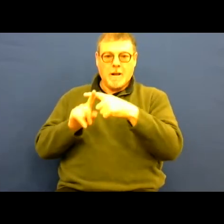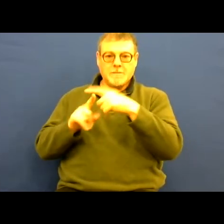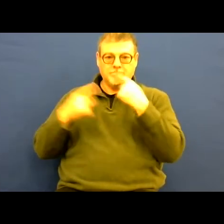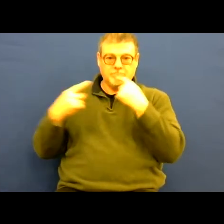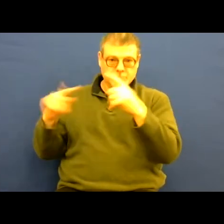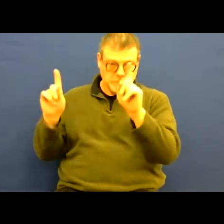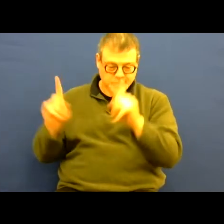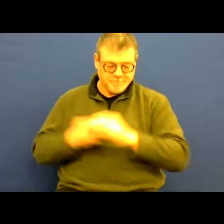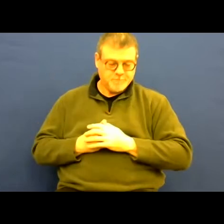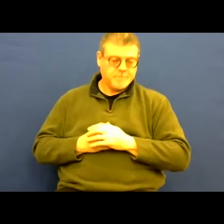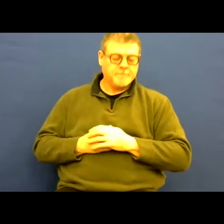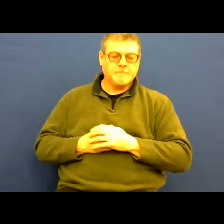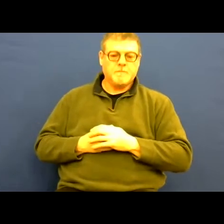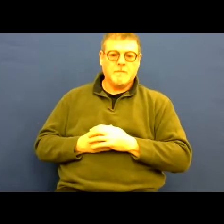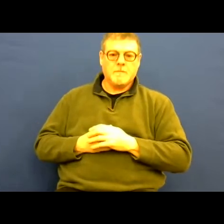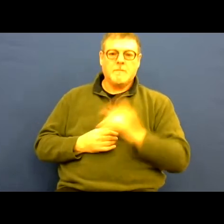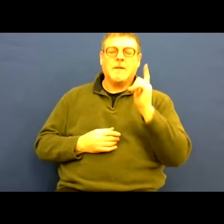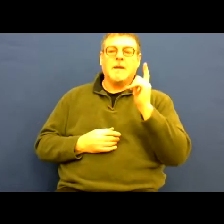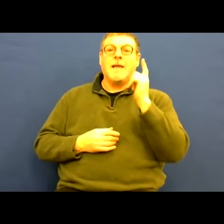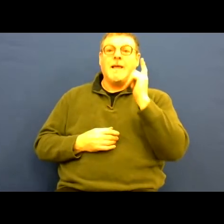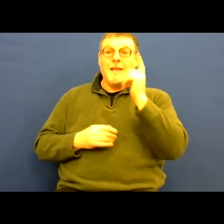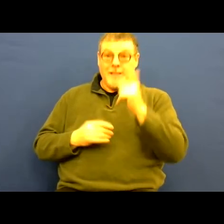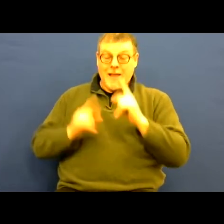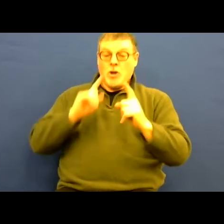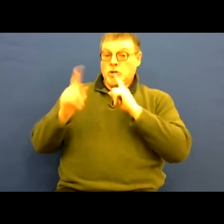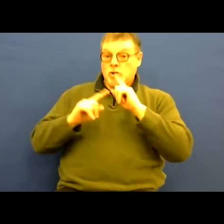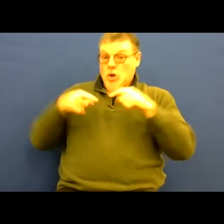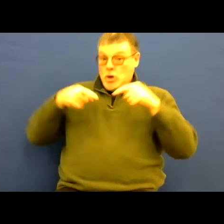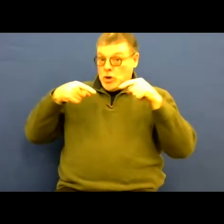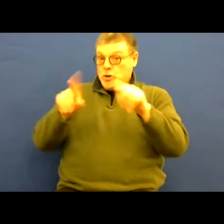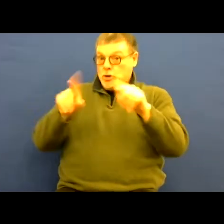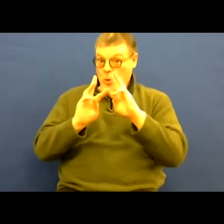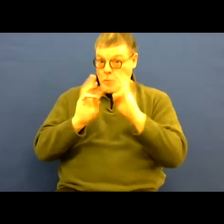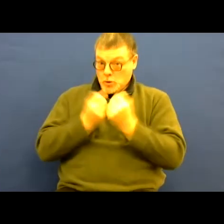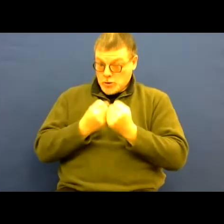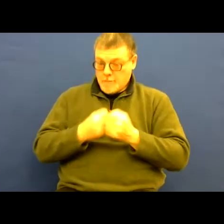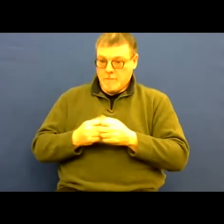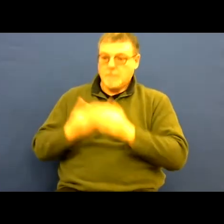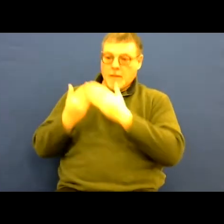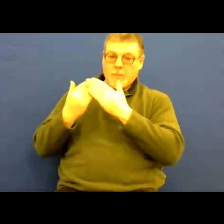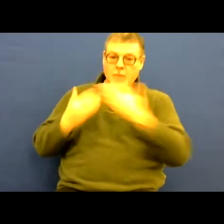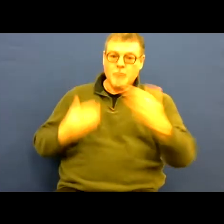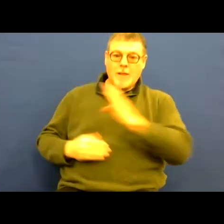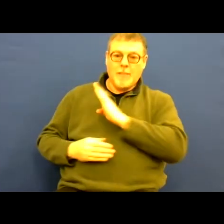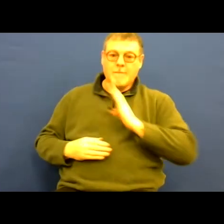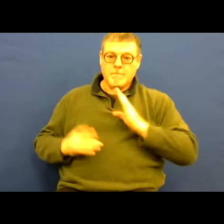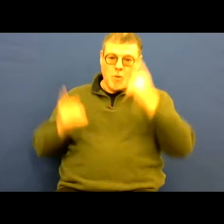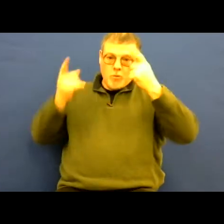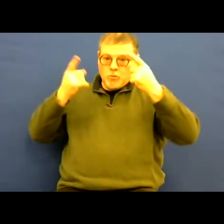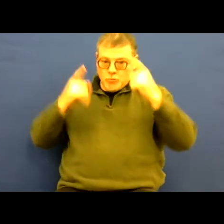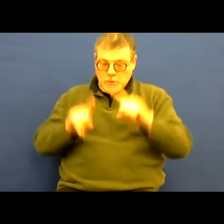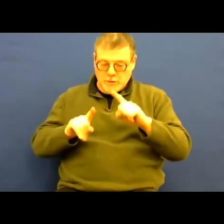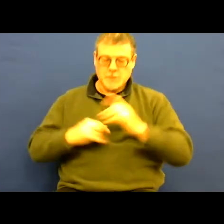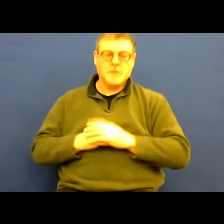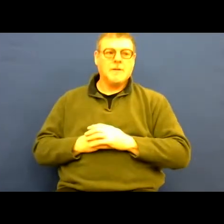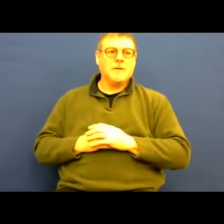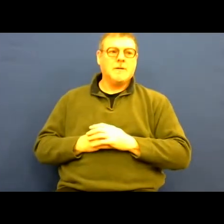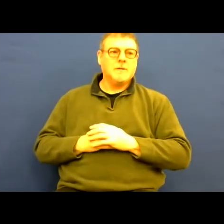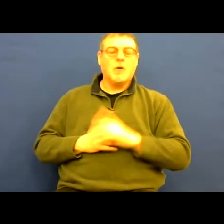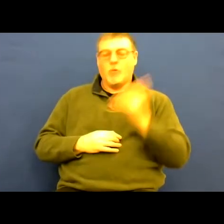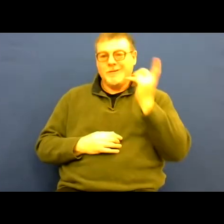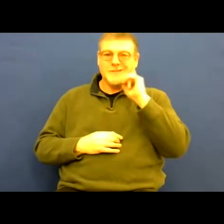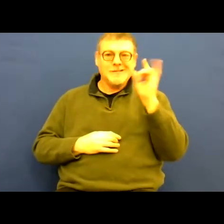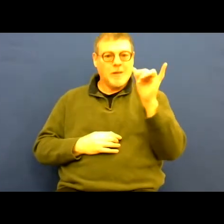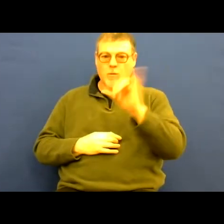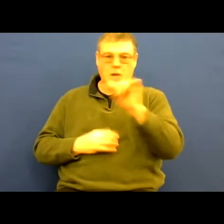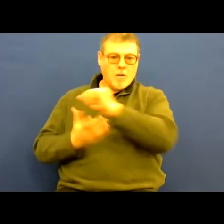declaration. Later, talking at the workshop, the rest of the town board agrees, or sounded like they